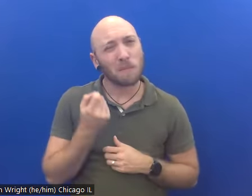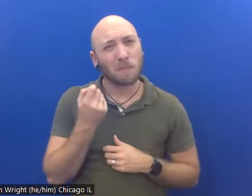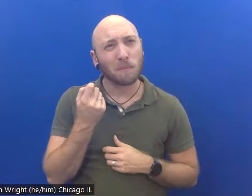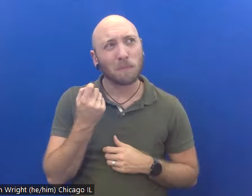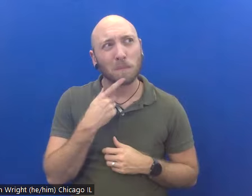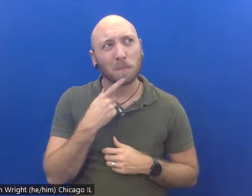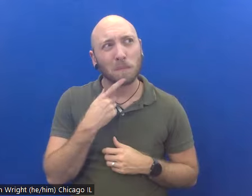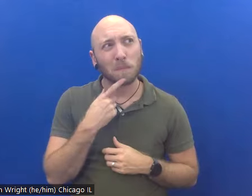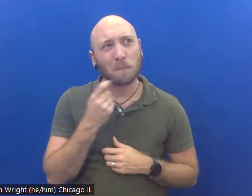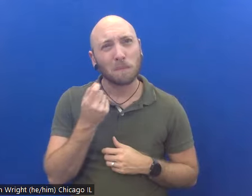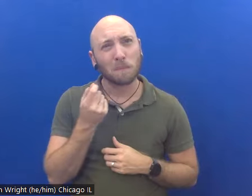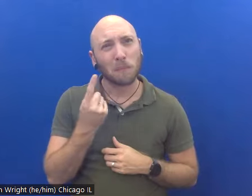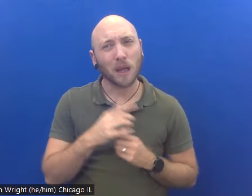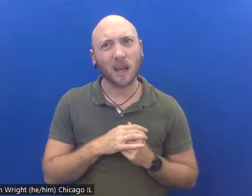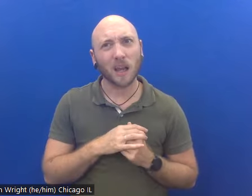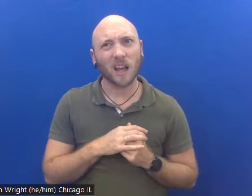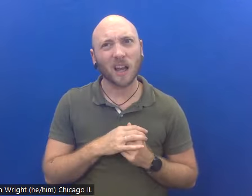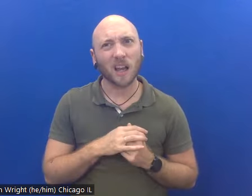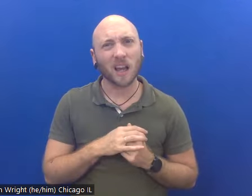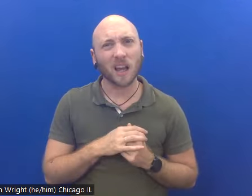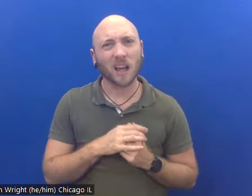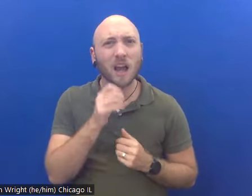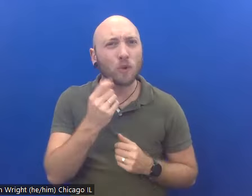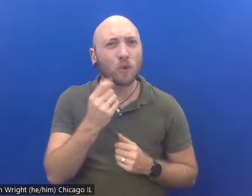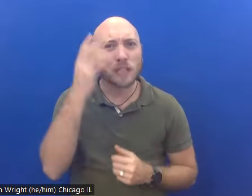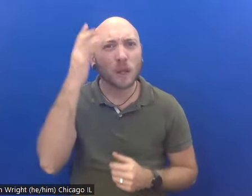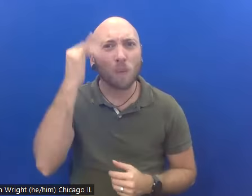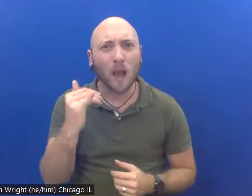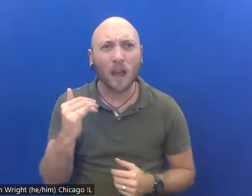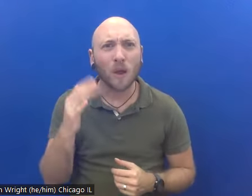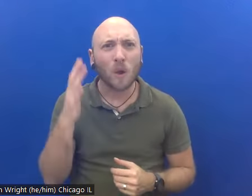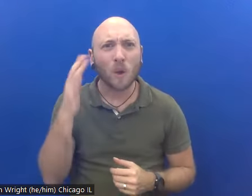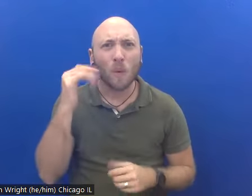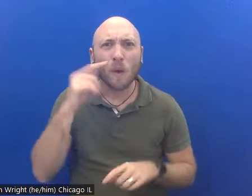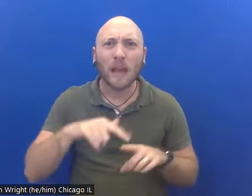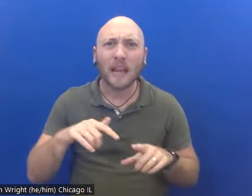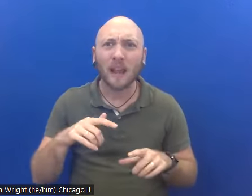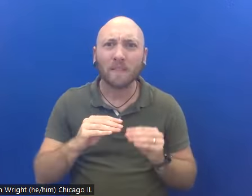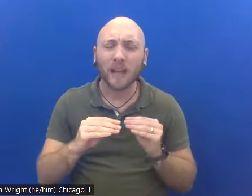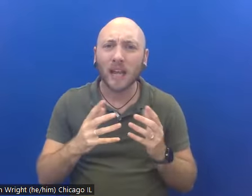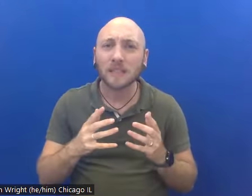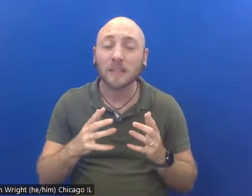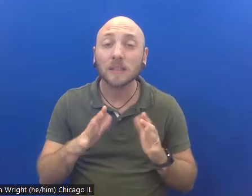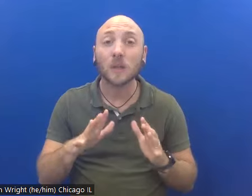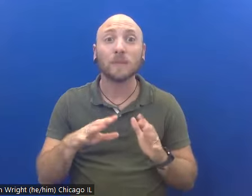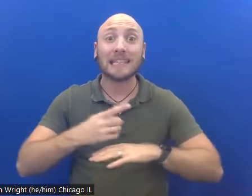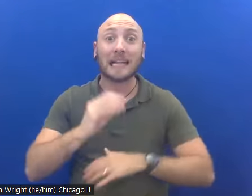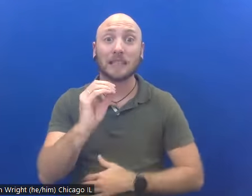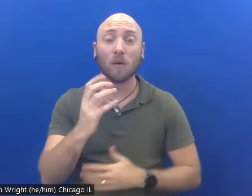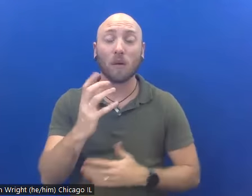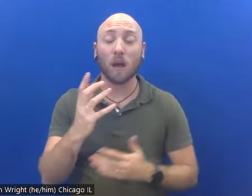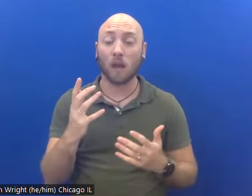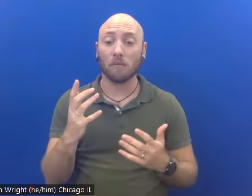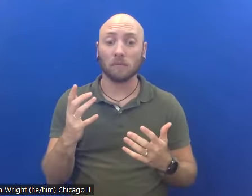know why. I don't know why I can't do better, right? And so on day 0, I didn't know what else to do. And I thought, all right, fine, I'm going to